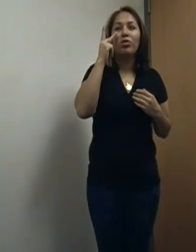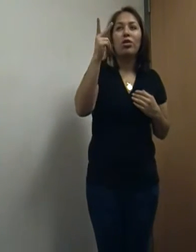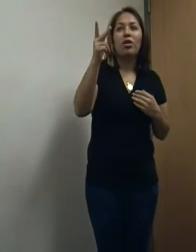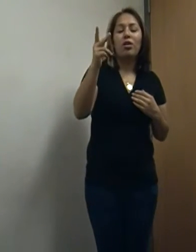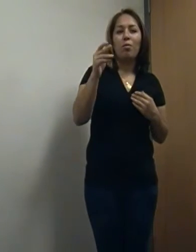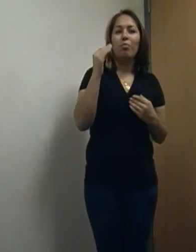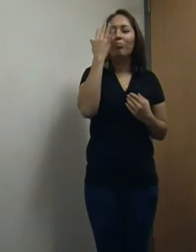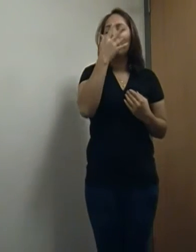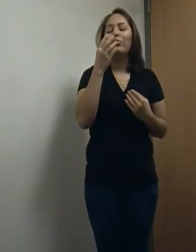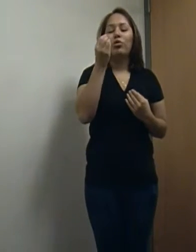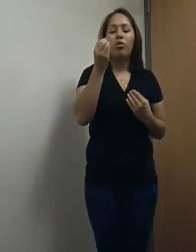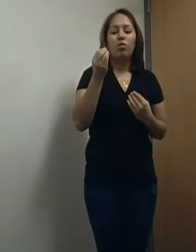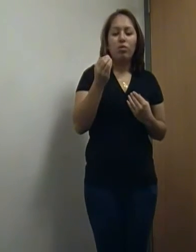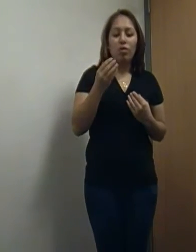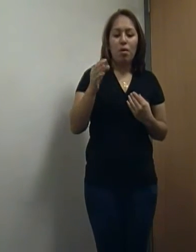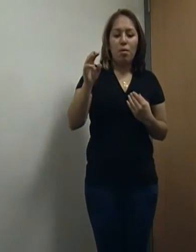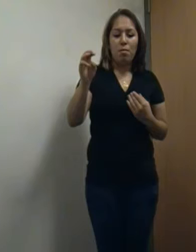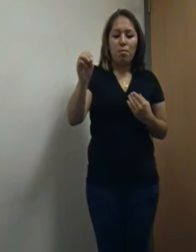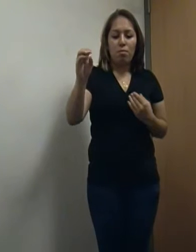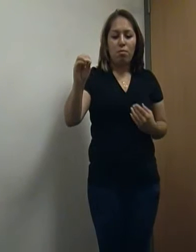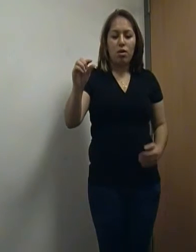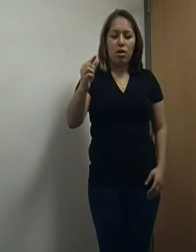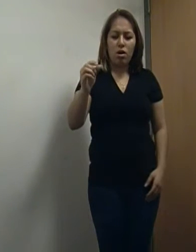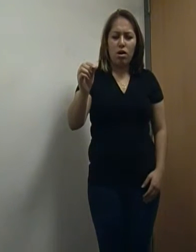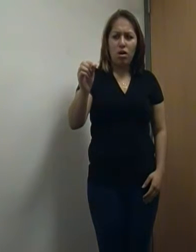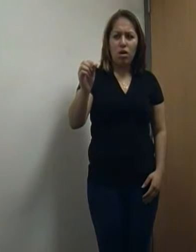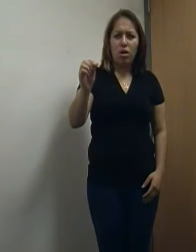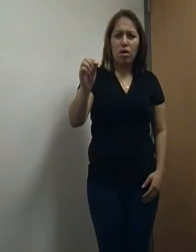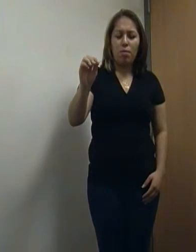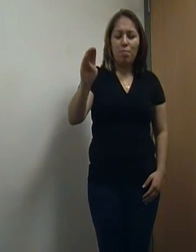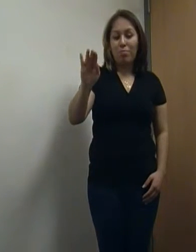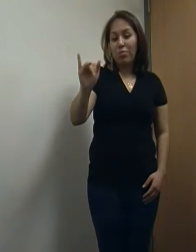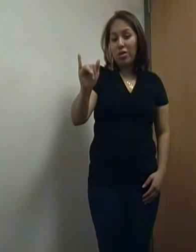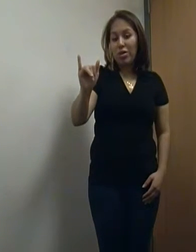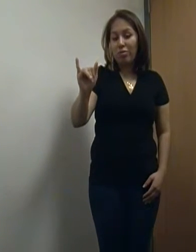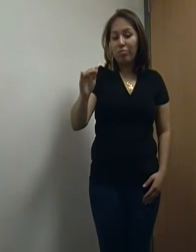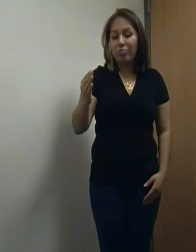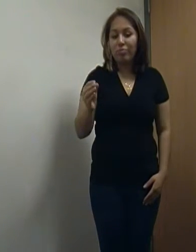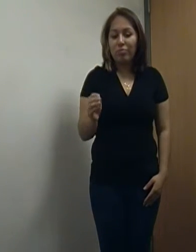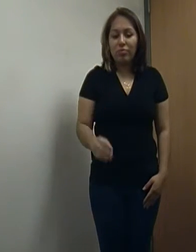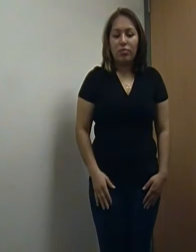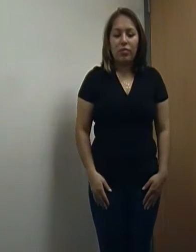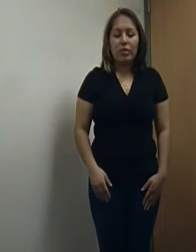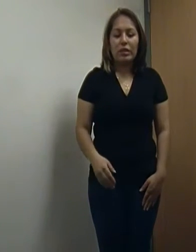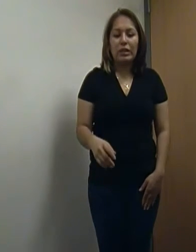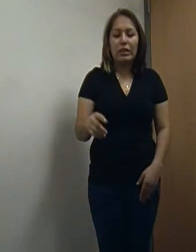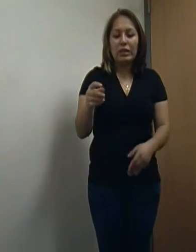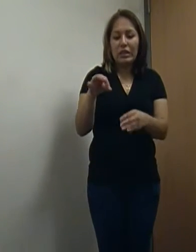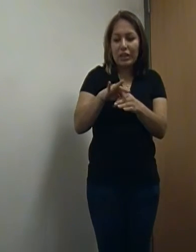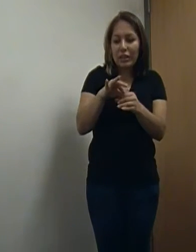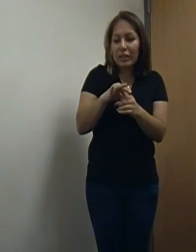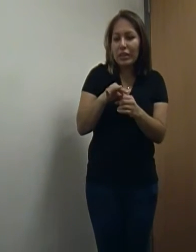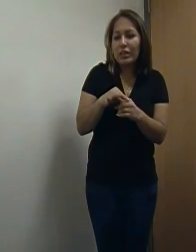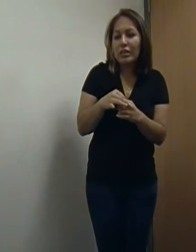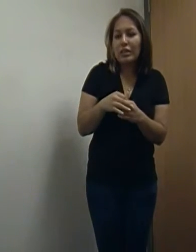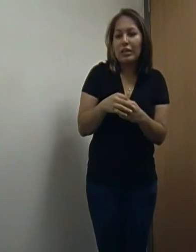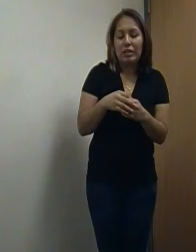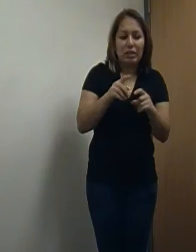would see a beautiful Victorian silver tea set, coffee pot, and